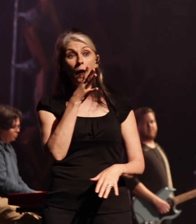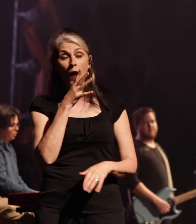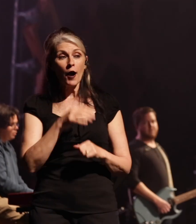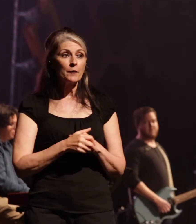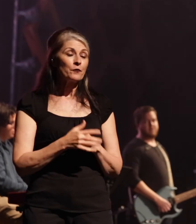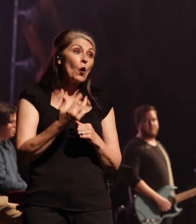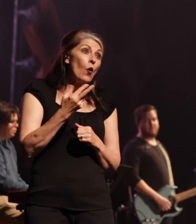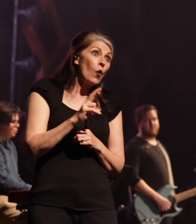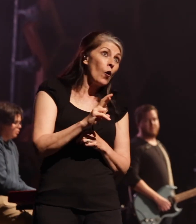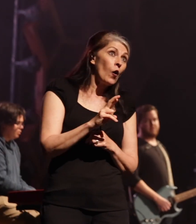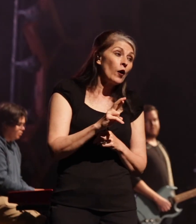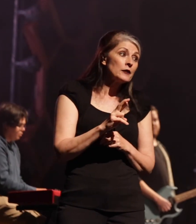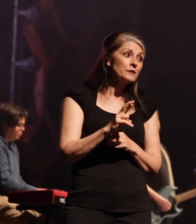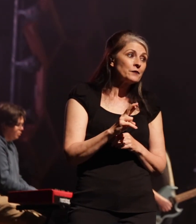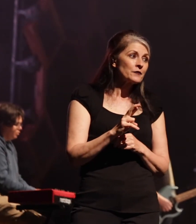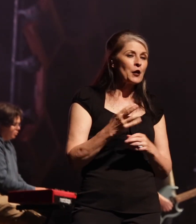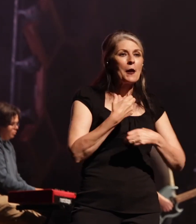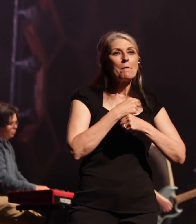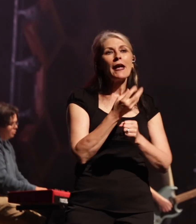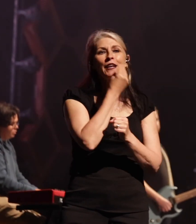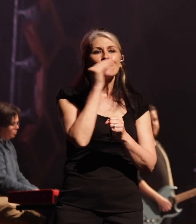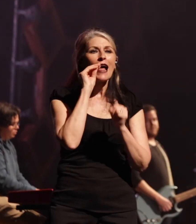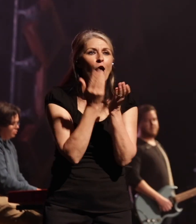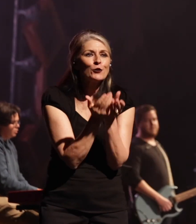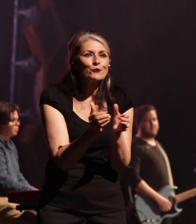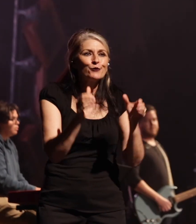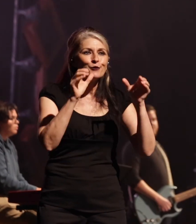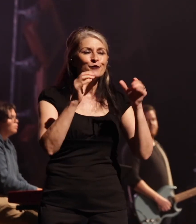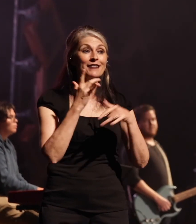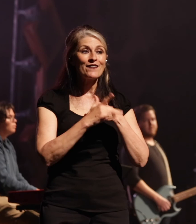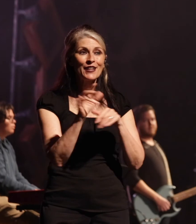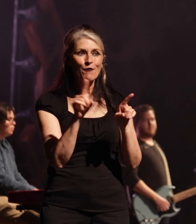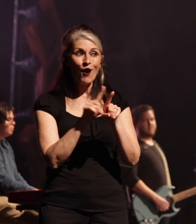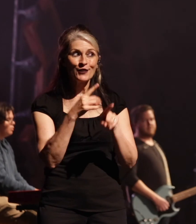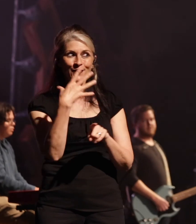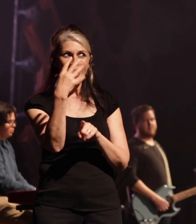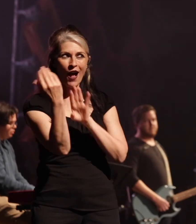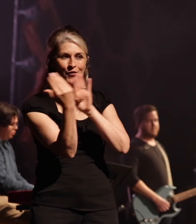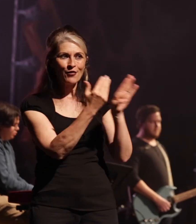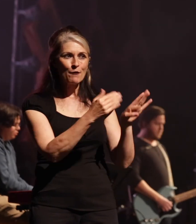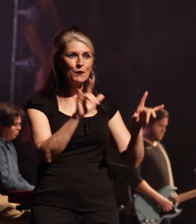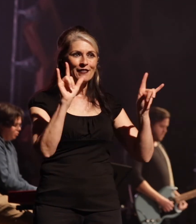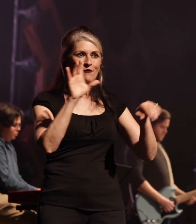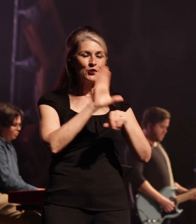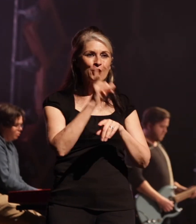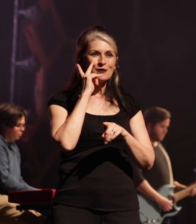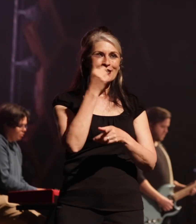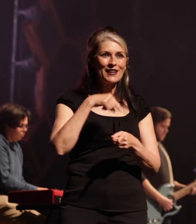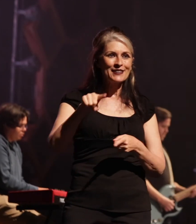well, we're going to be making bouquets for the mothers, so that's available also out in the lobbies. But we love you, church. We'll see you next week.